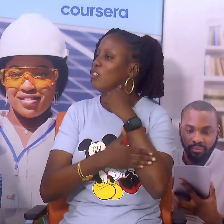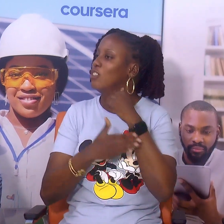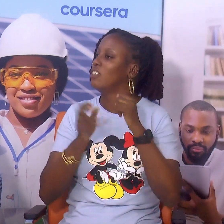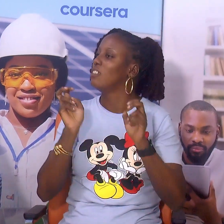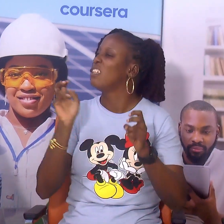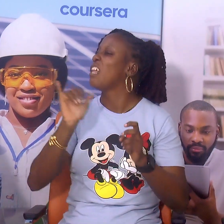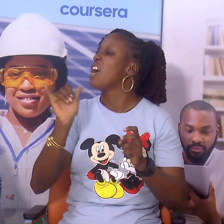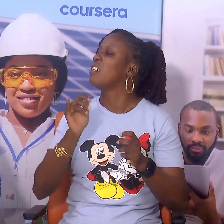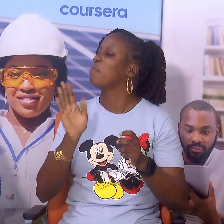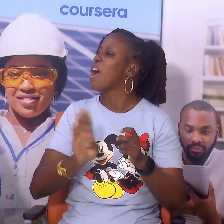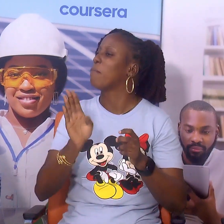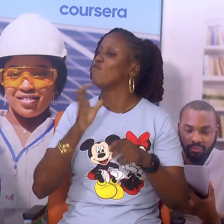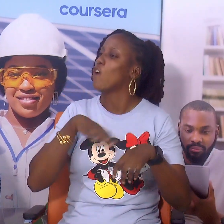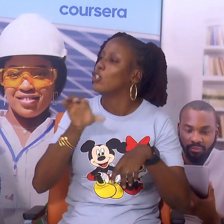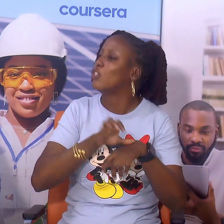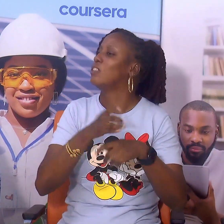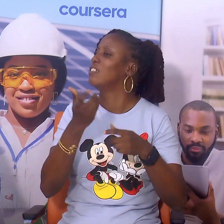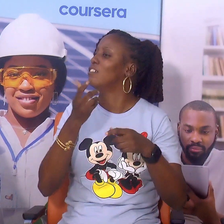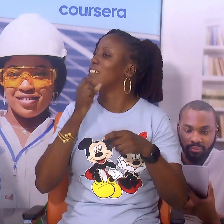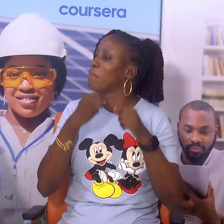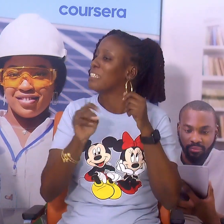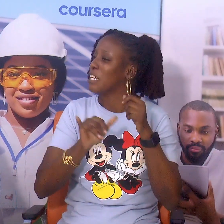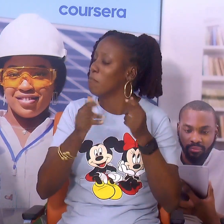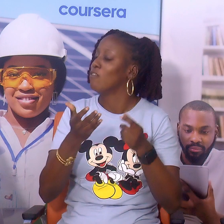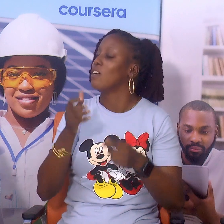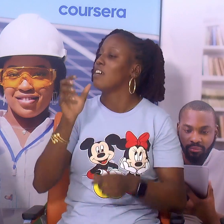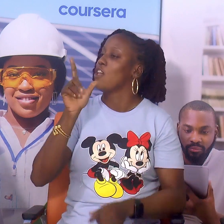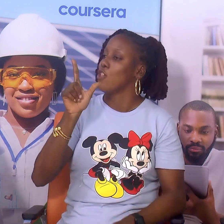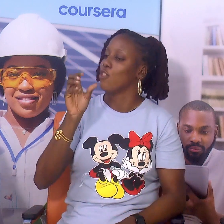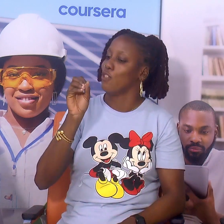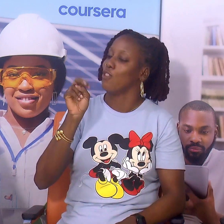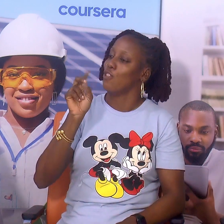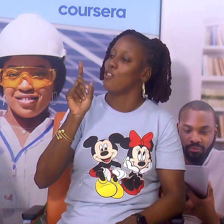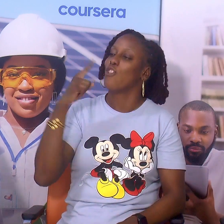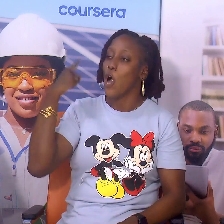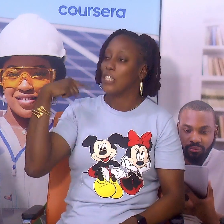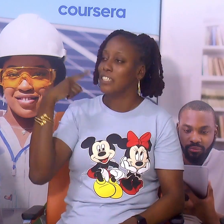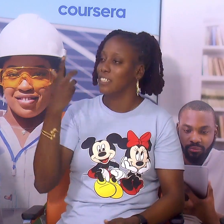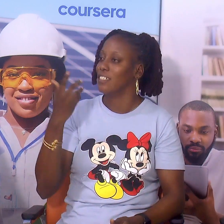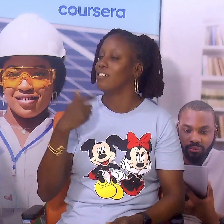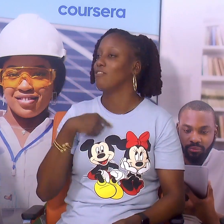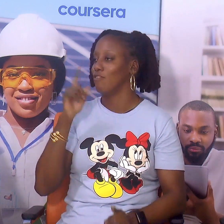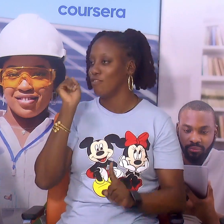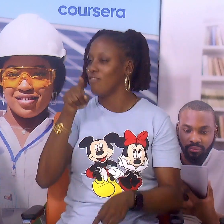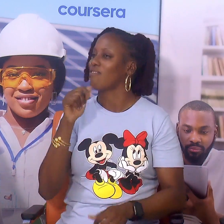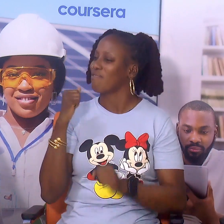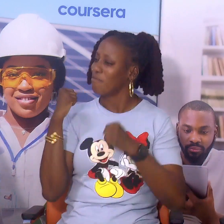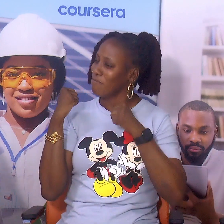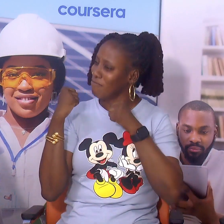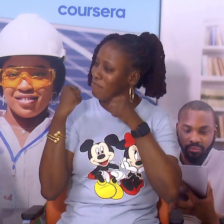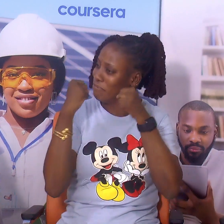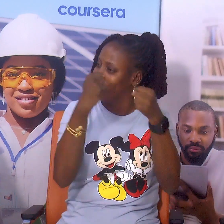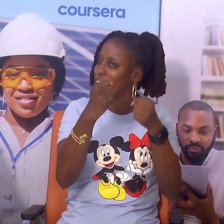There's a part of Canada that's called London. London. Yes.